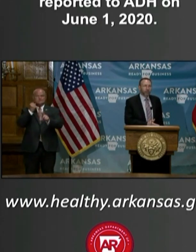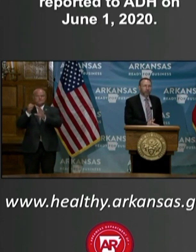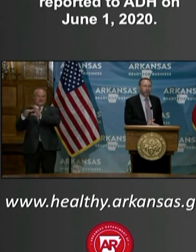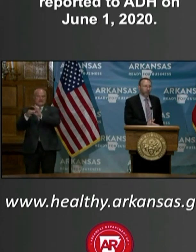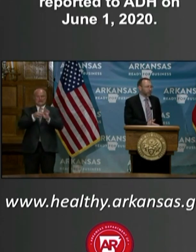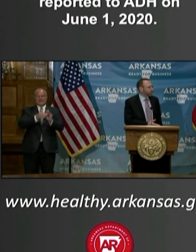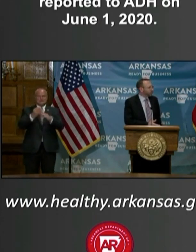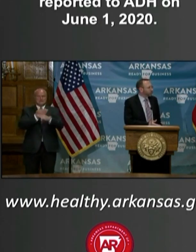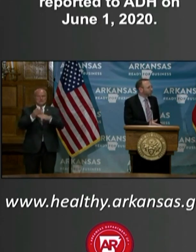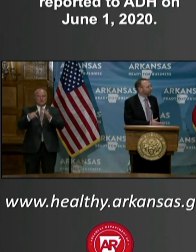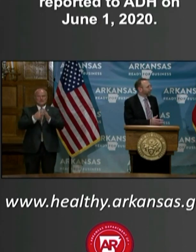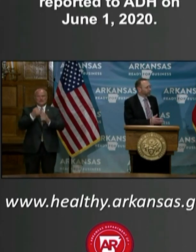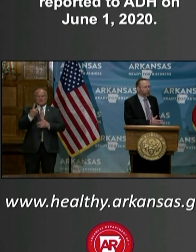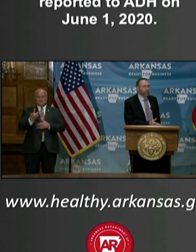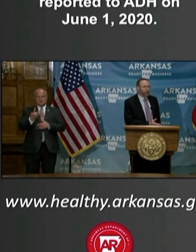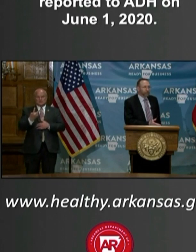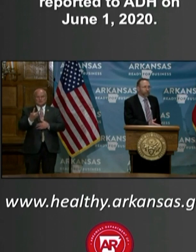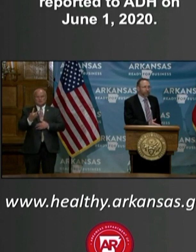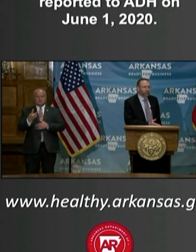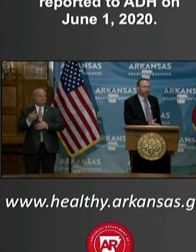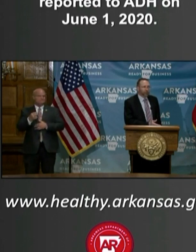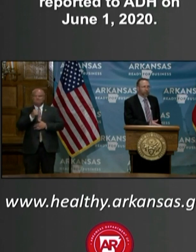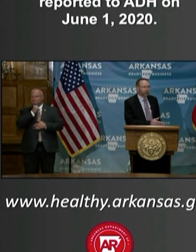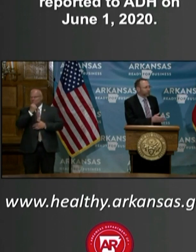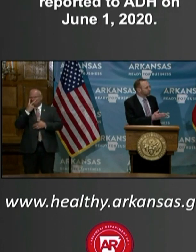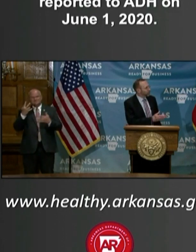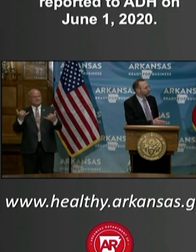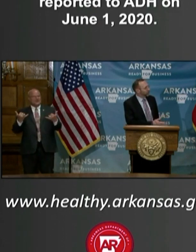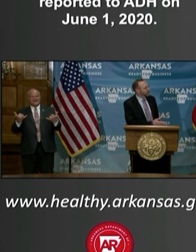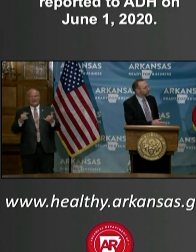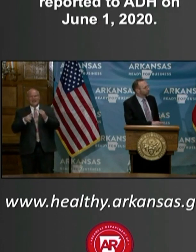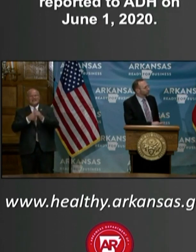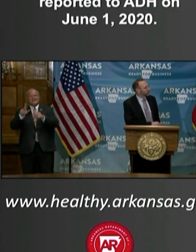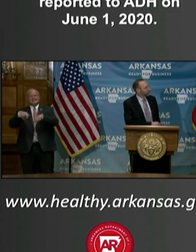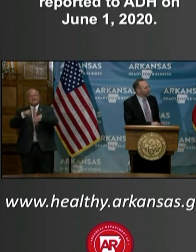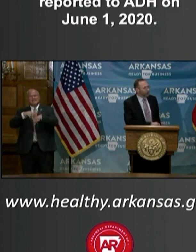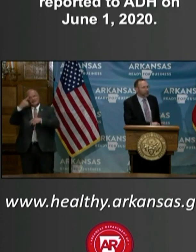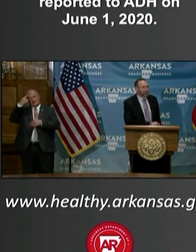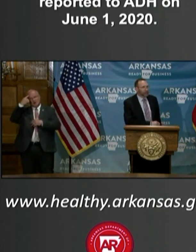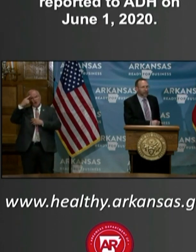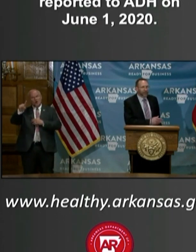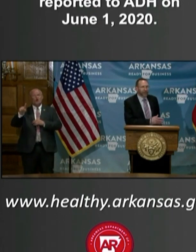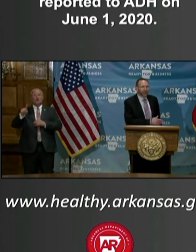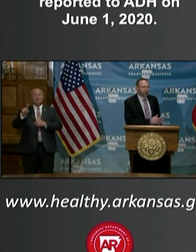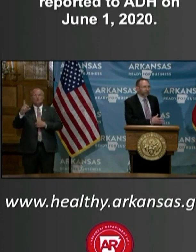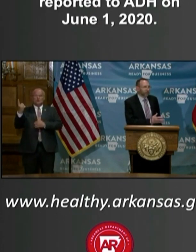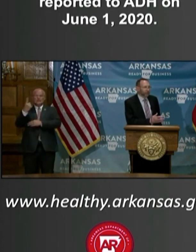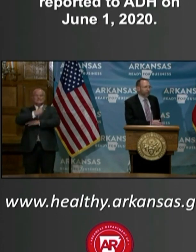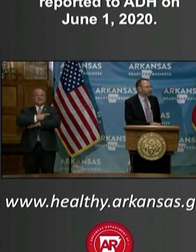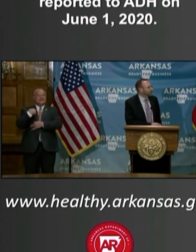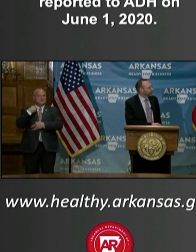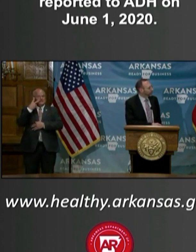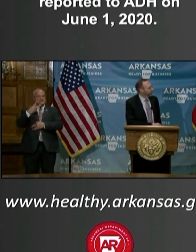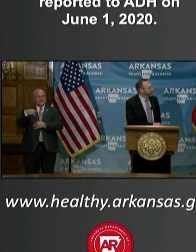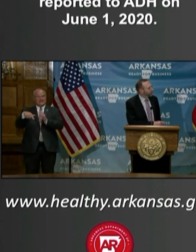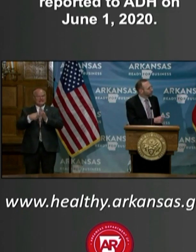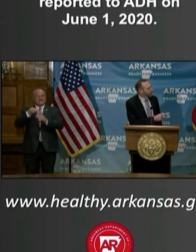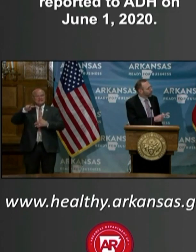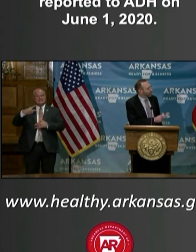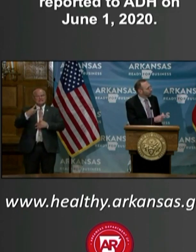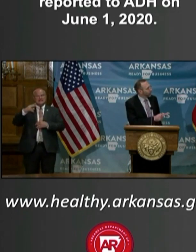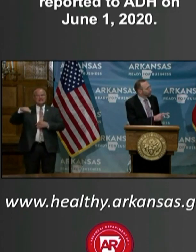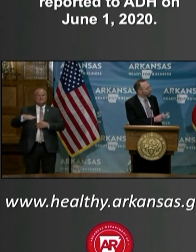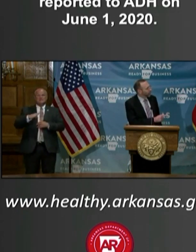any connection between these two? And we're not seeing it at this point. This is typical for a day that we've seen in this second